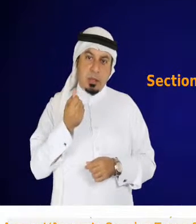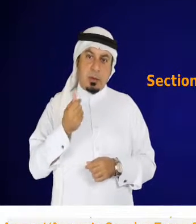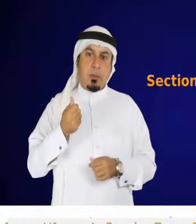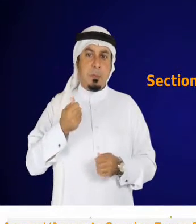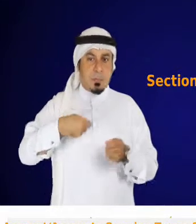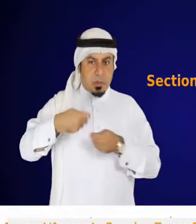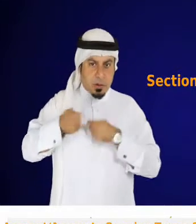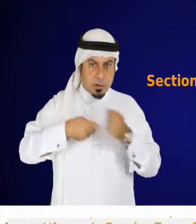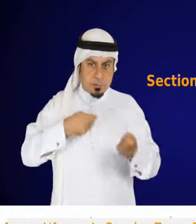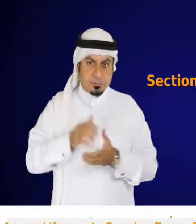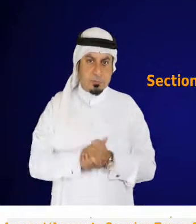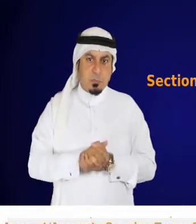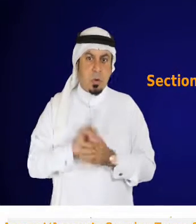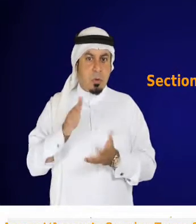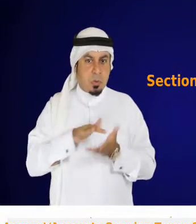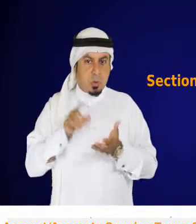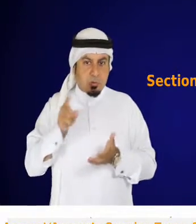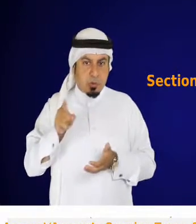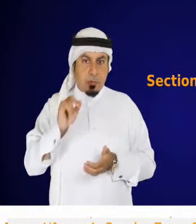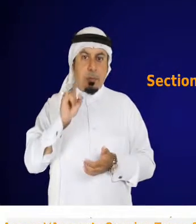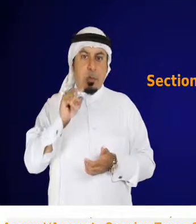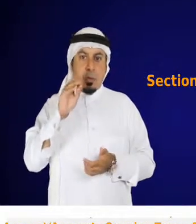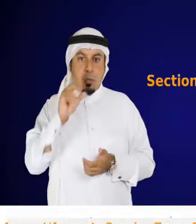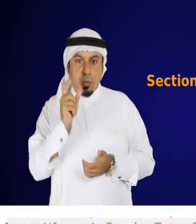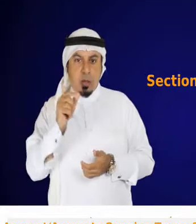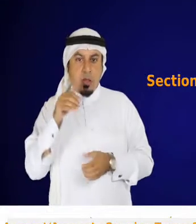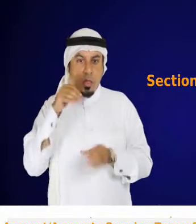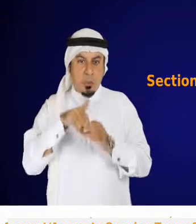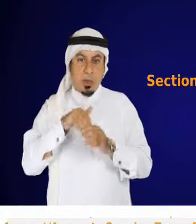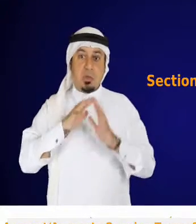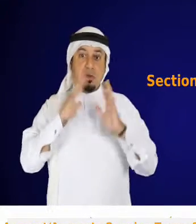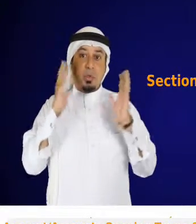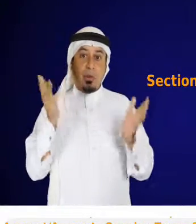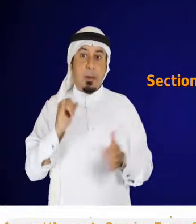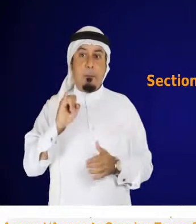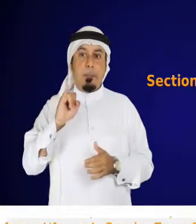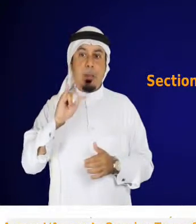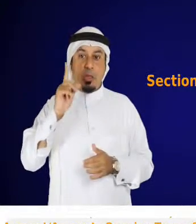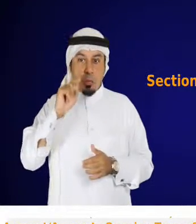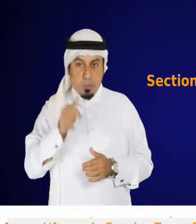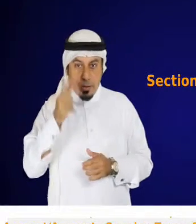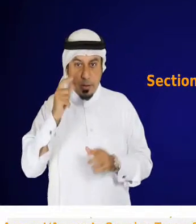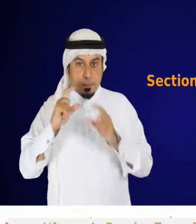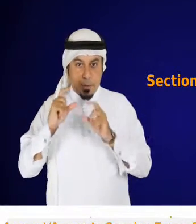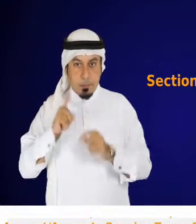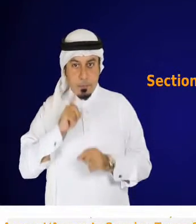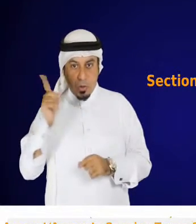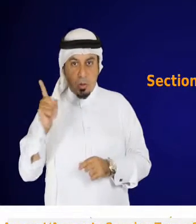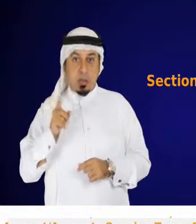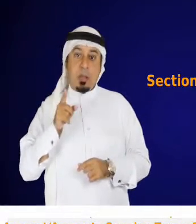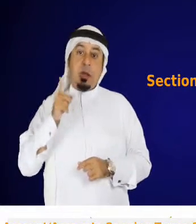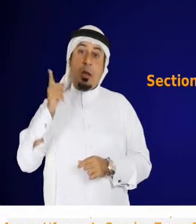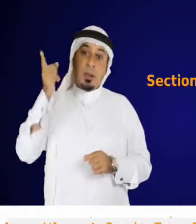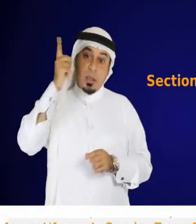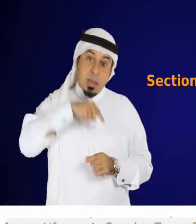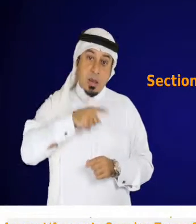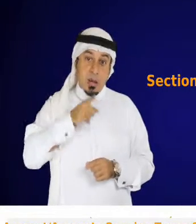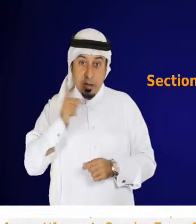interest according to the rates charged on Visa cards without prejudice to the right of the bank to take criminal or civil proceedings as